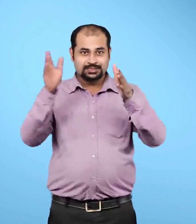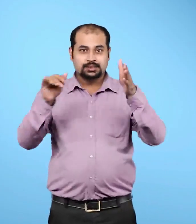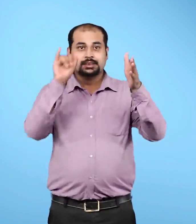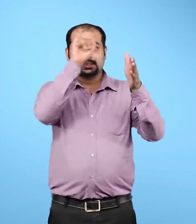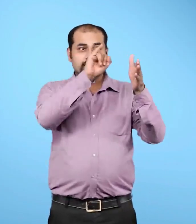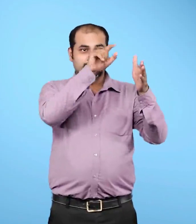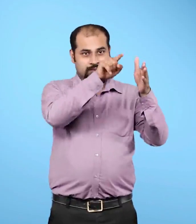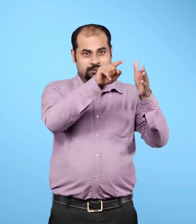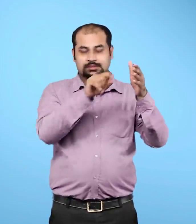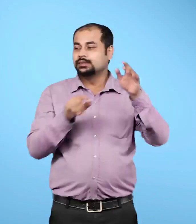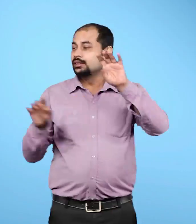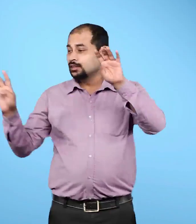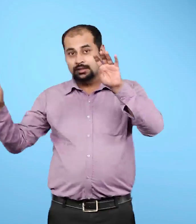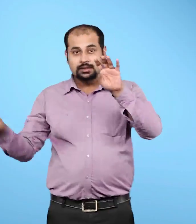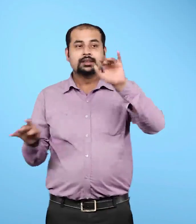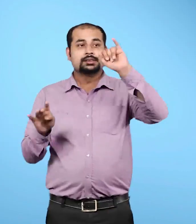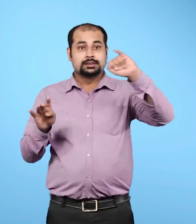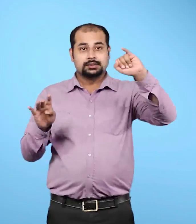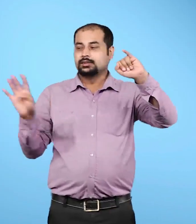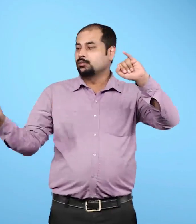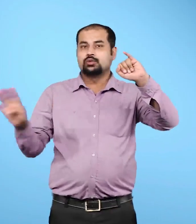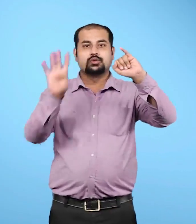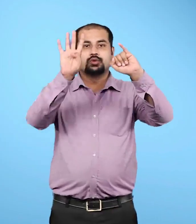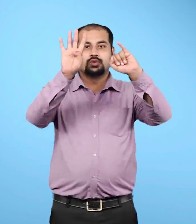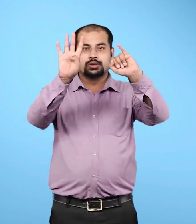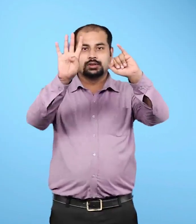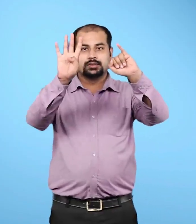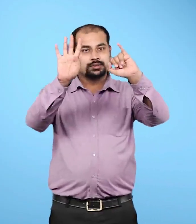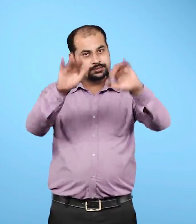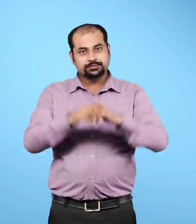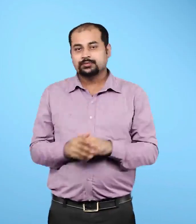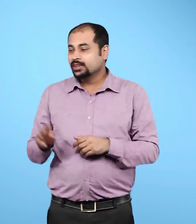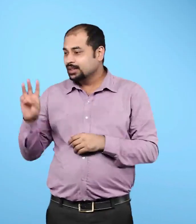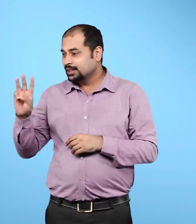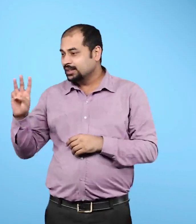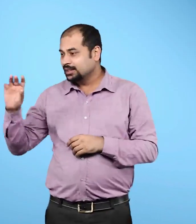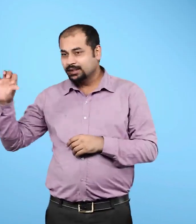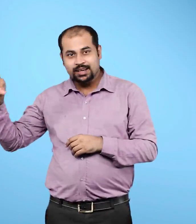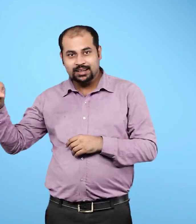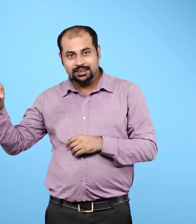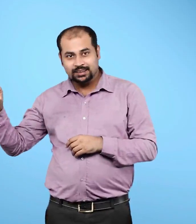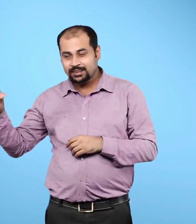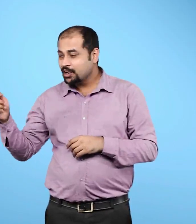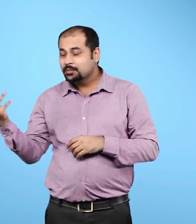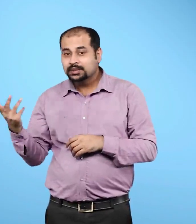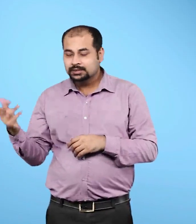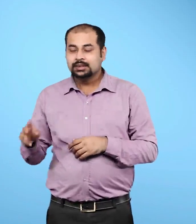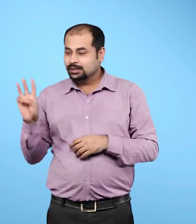written. Column 2, number 4 is written. Row 2, Column 1, number 3